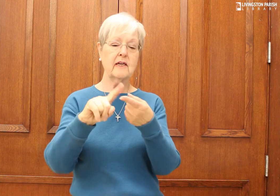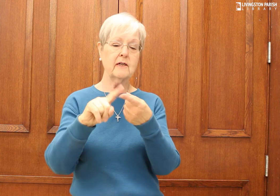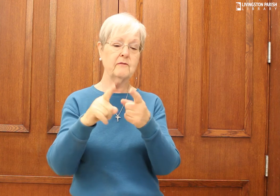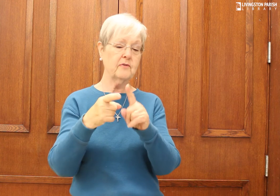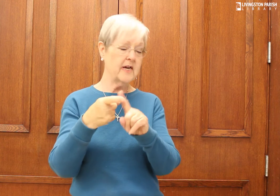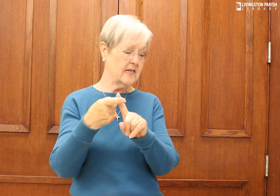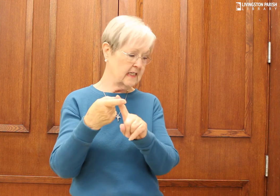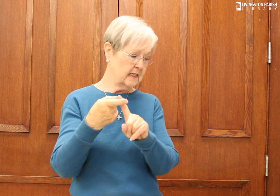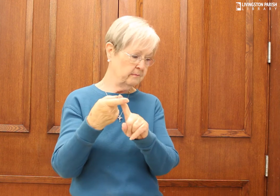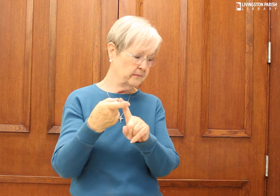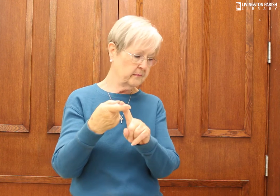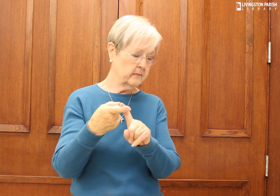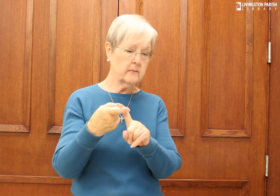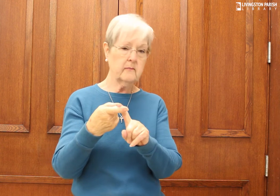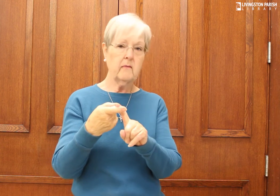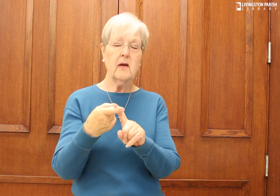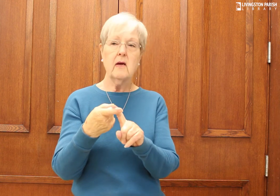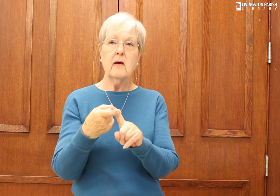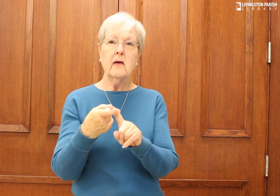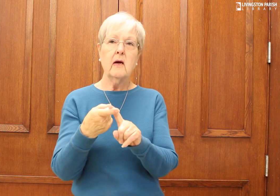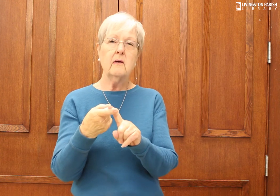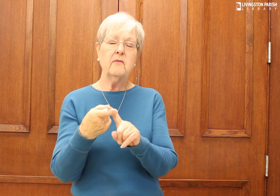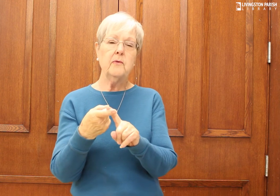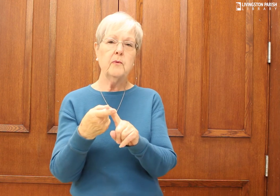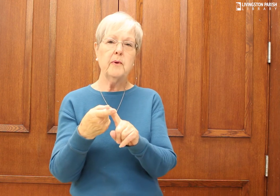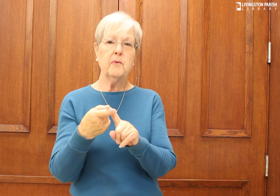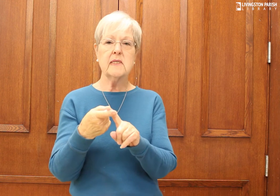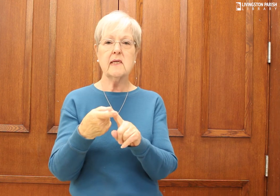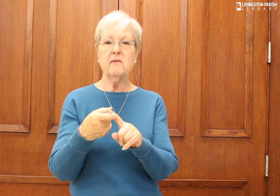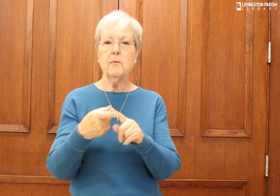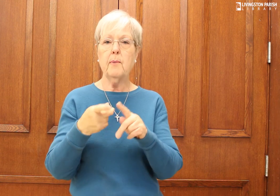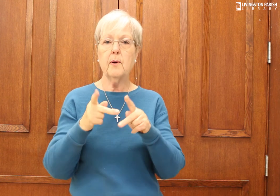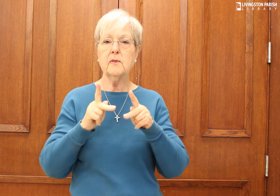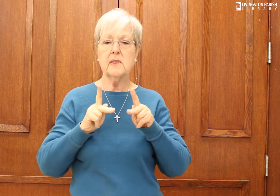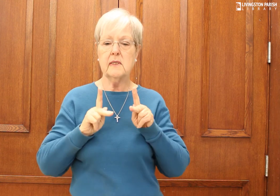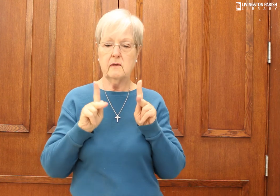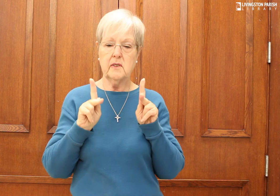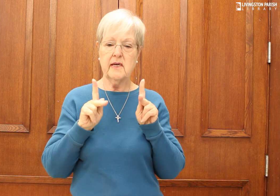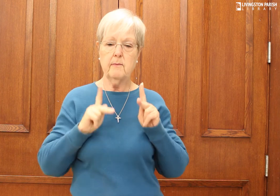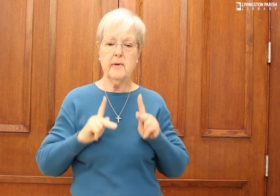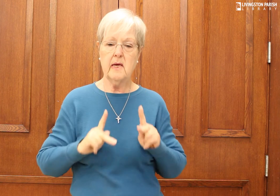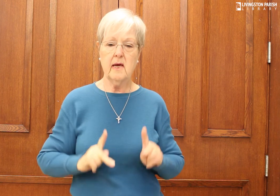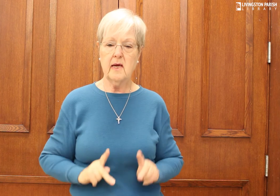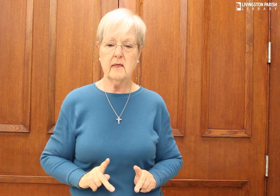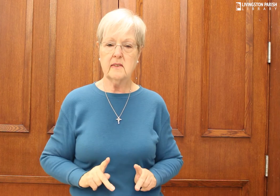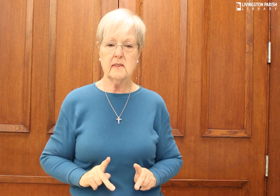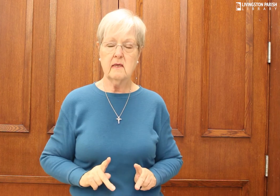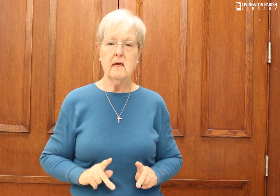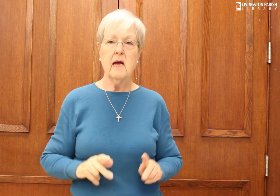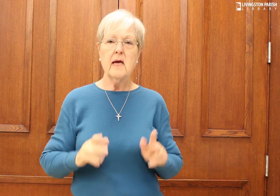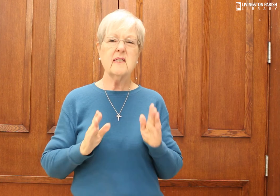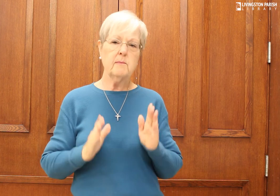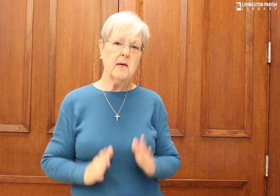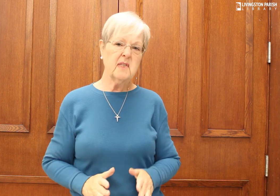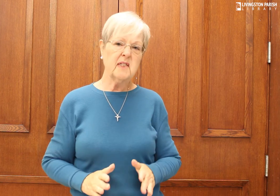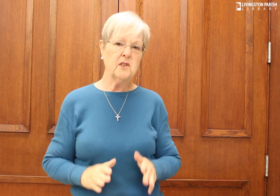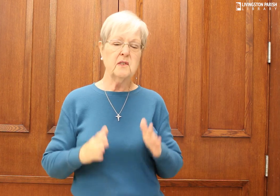a good friend. I don't know if you remember the sign for person. You take the P hands, and sometimes they just do